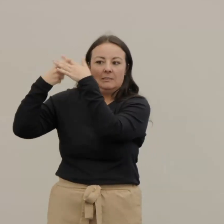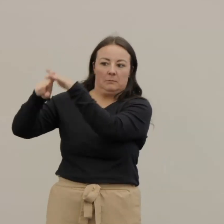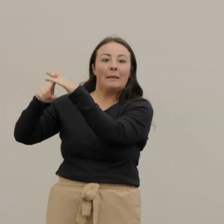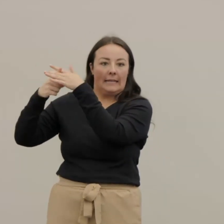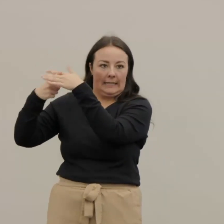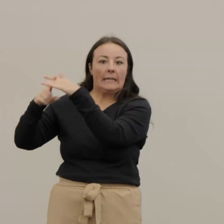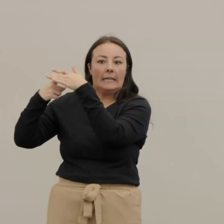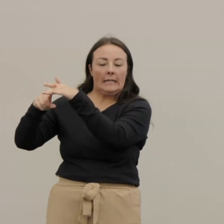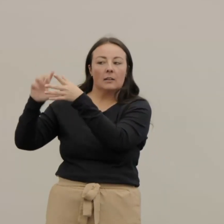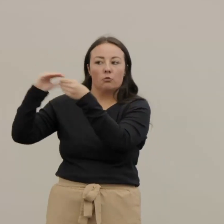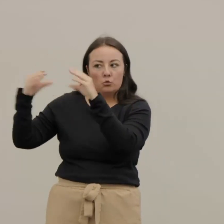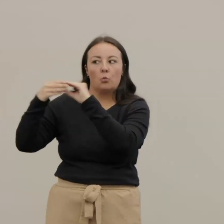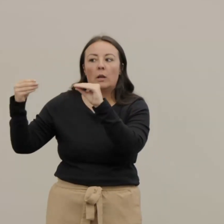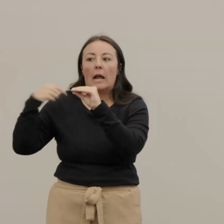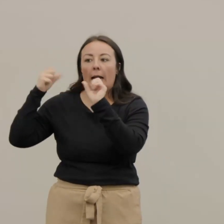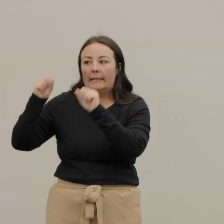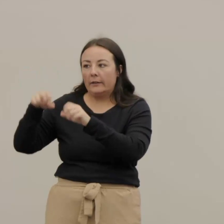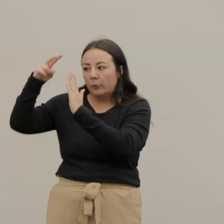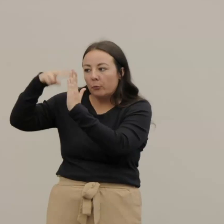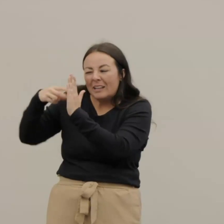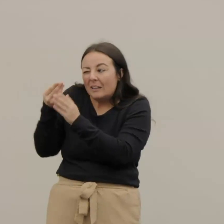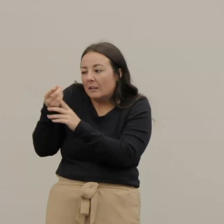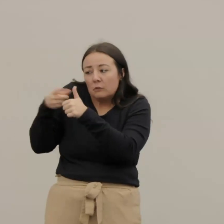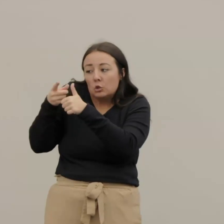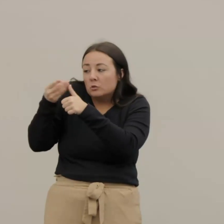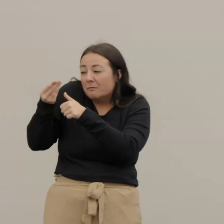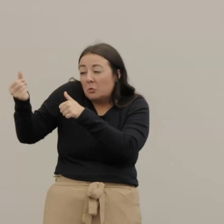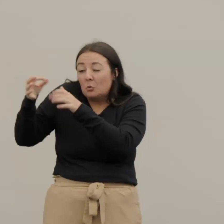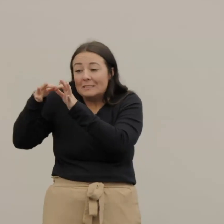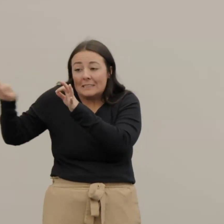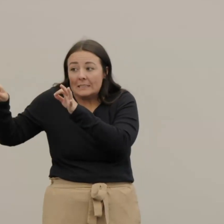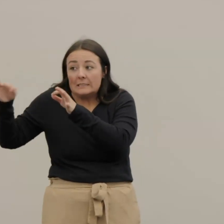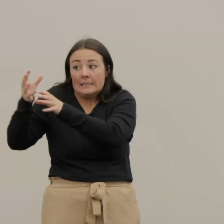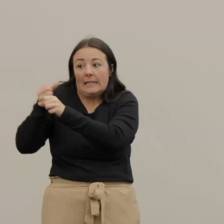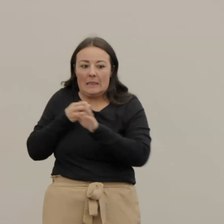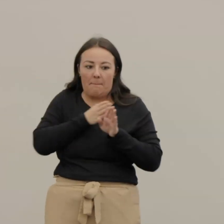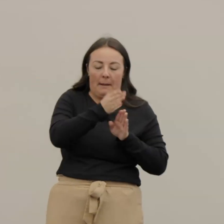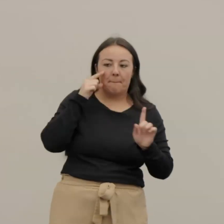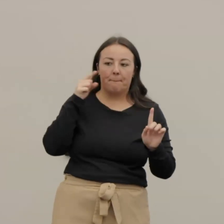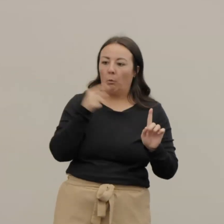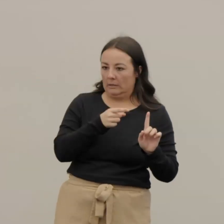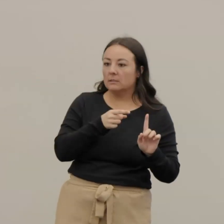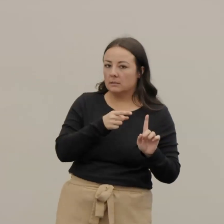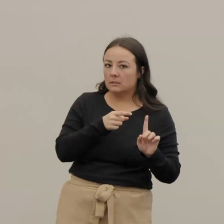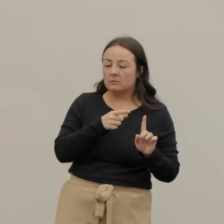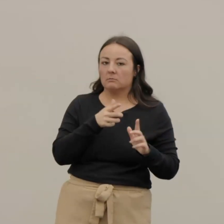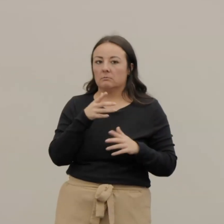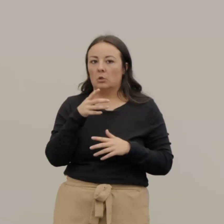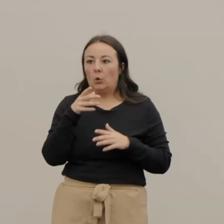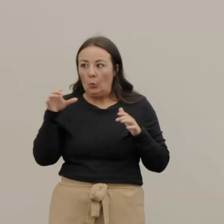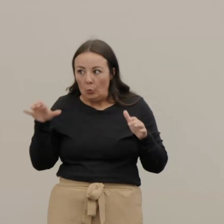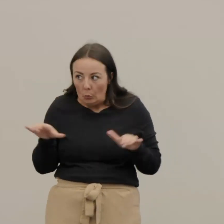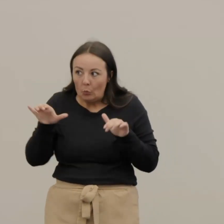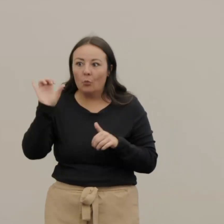of the story, I can read the first couple of sentences and get the main point. Do that in